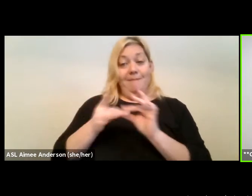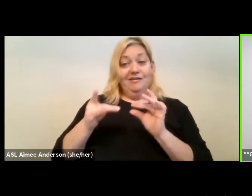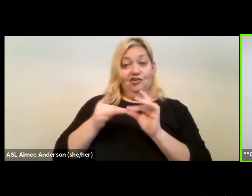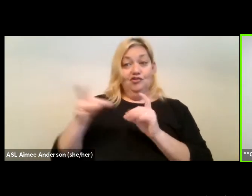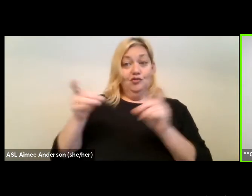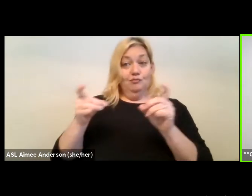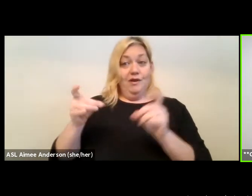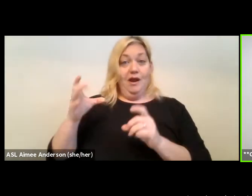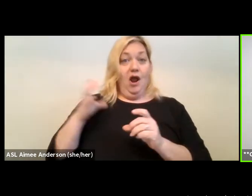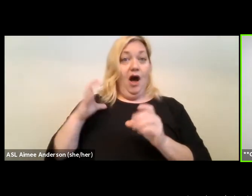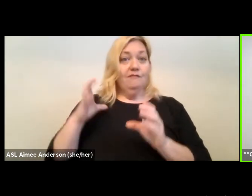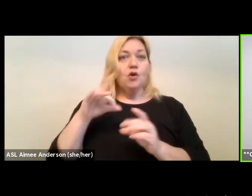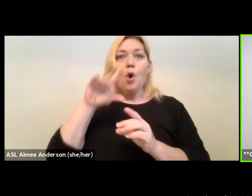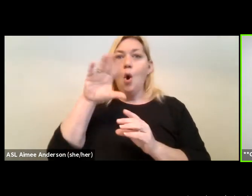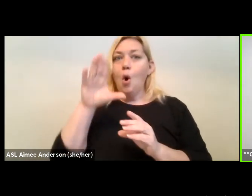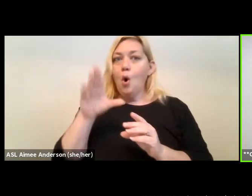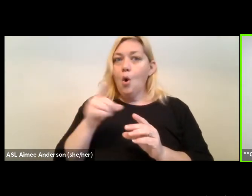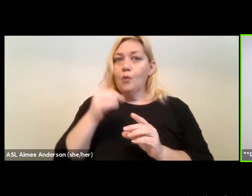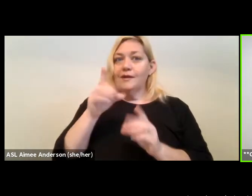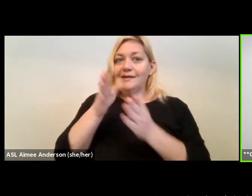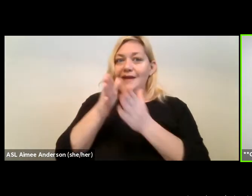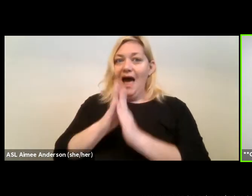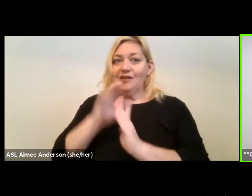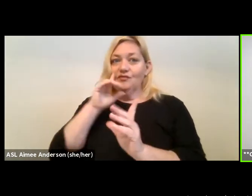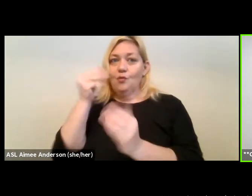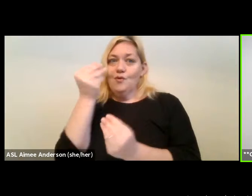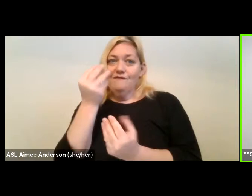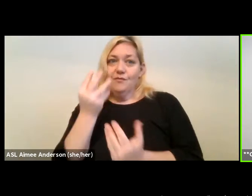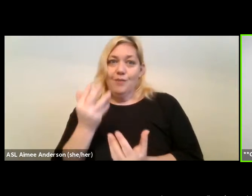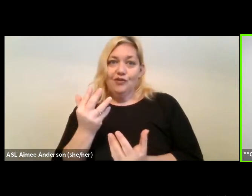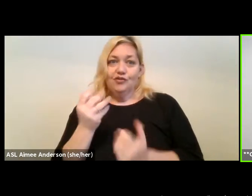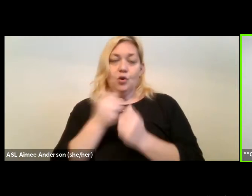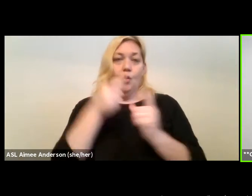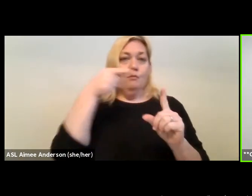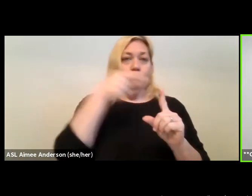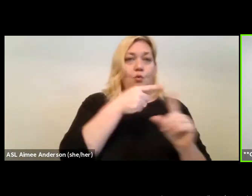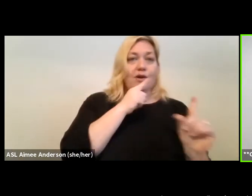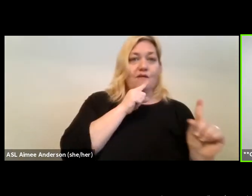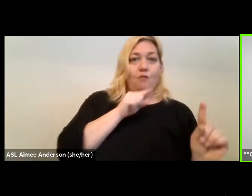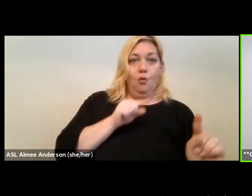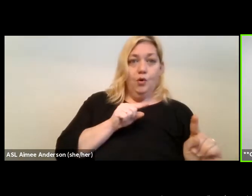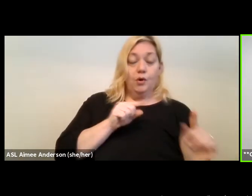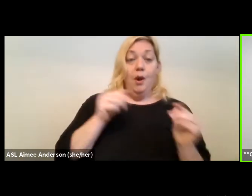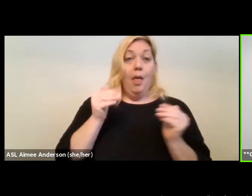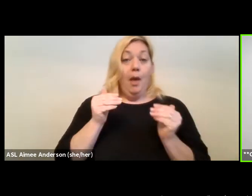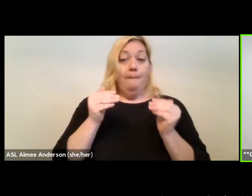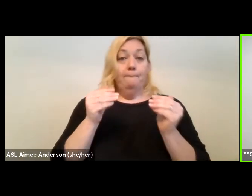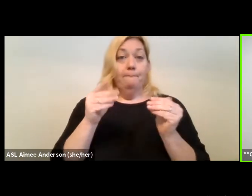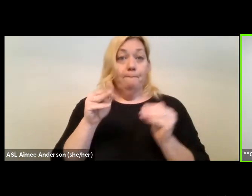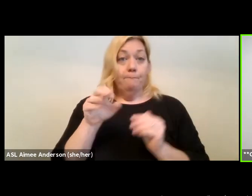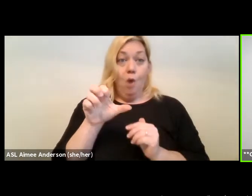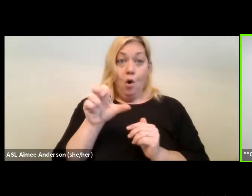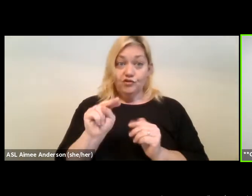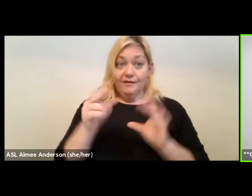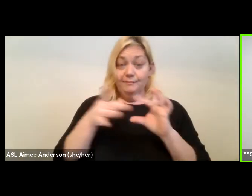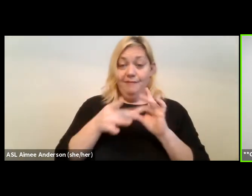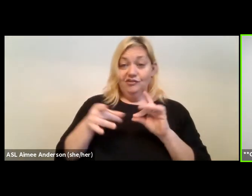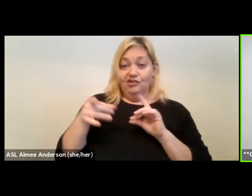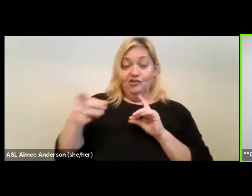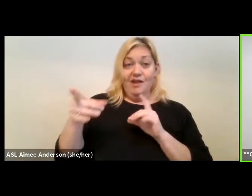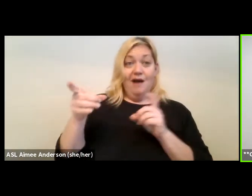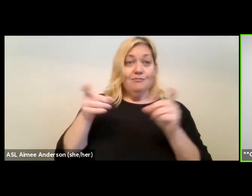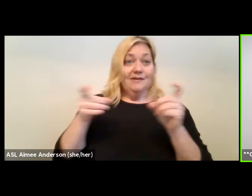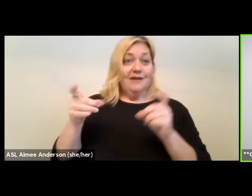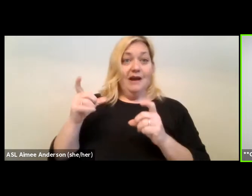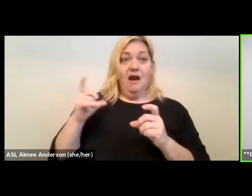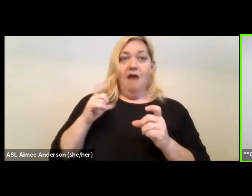are only to ask for a point of information or a point of order. Motions messaged to the presiding officer will not